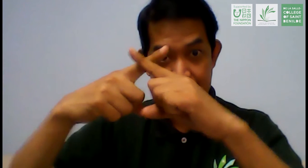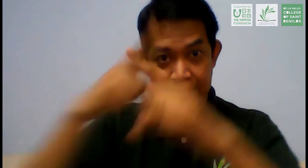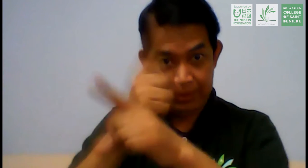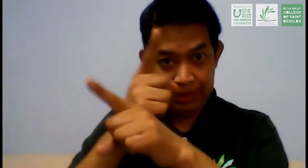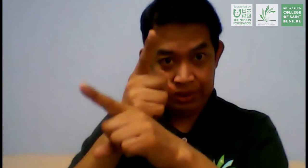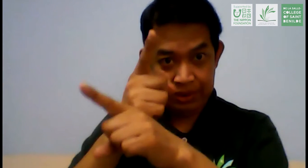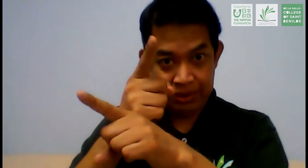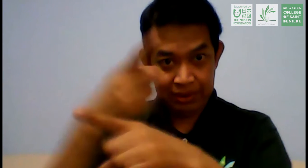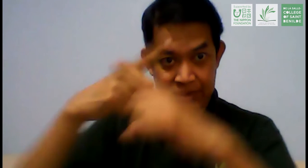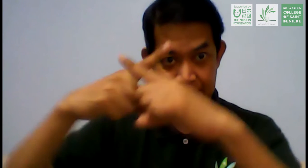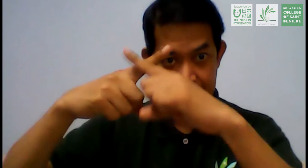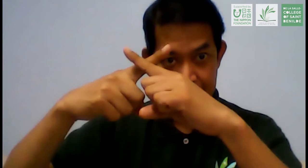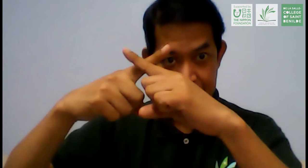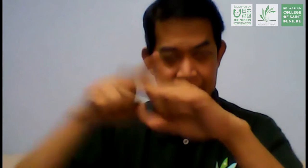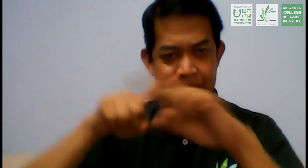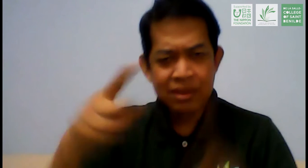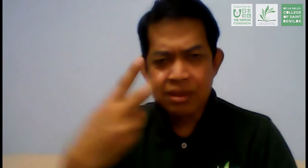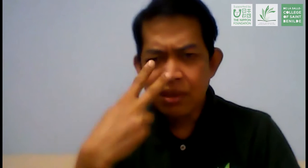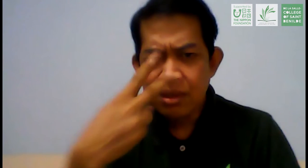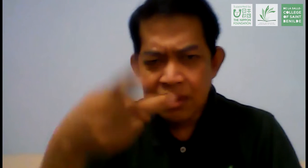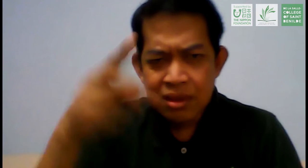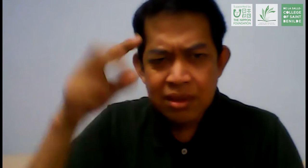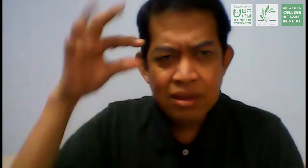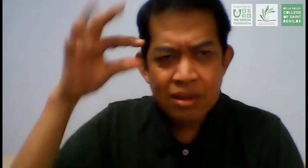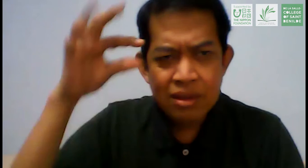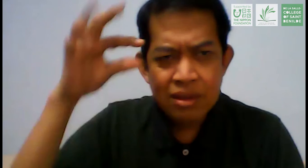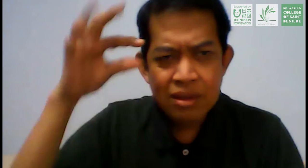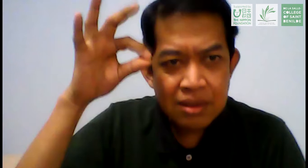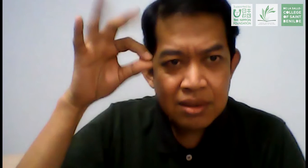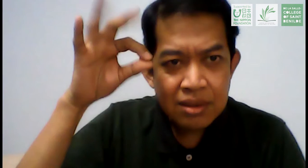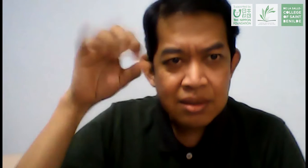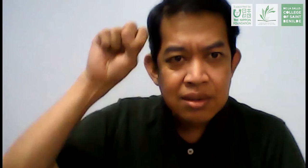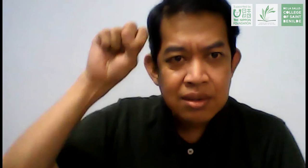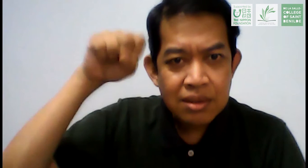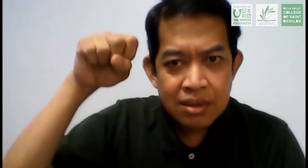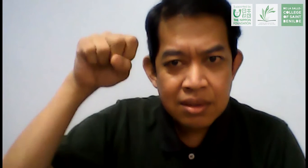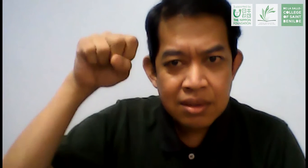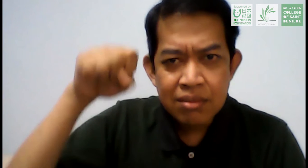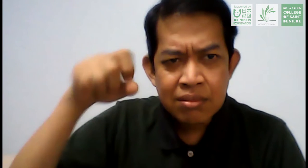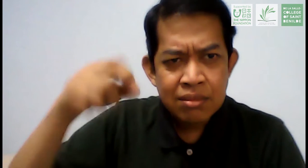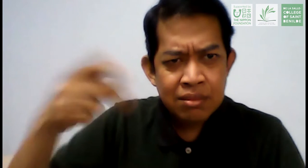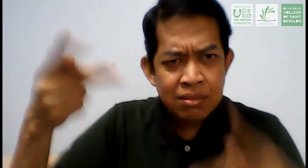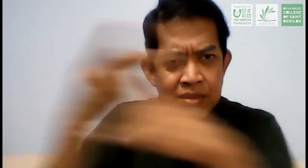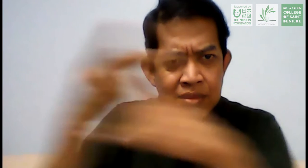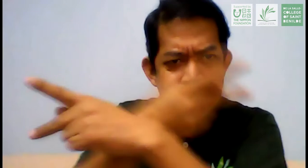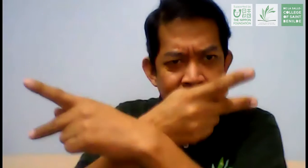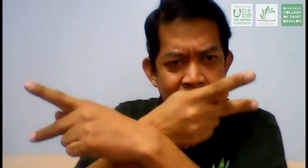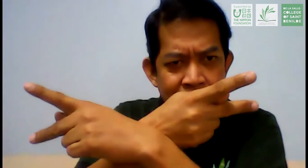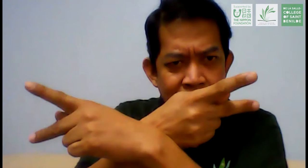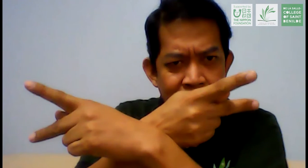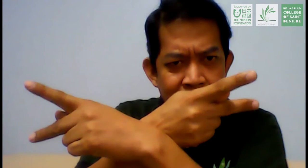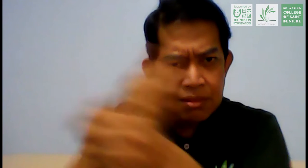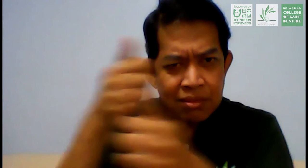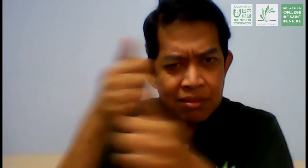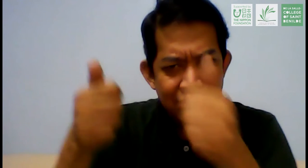In the book, we see times signed like this, like an X. But I see Yami and Shaq